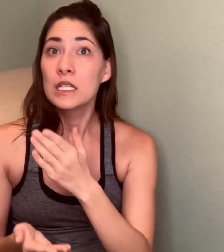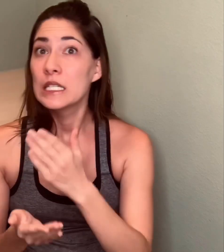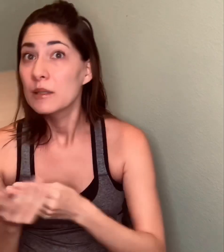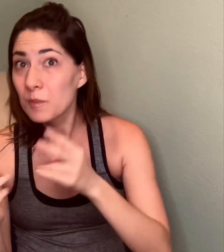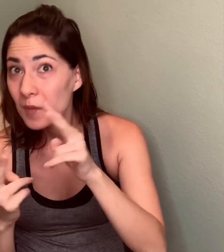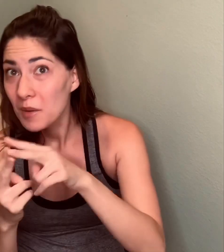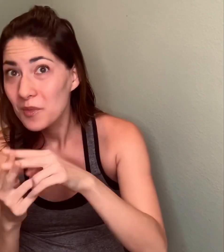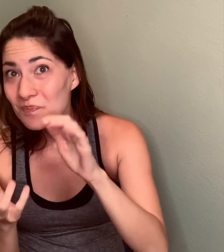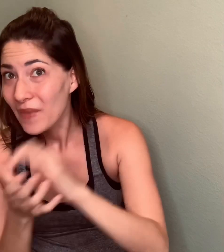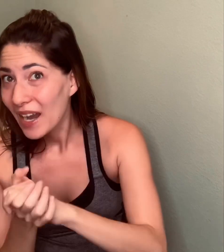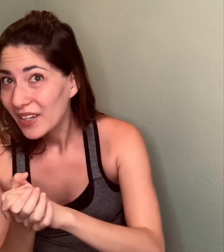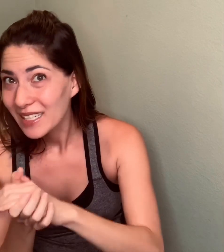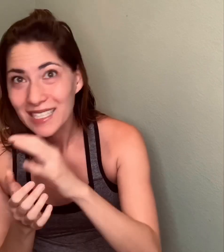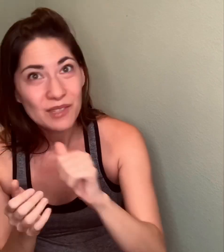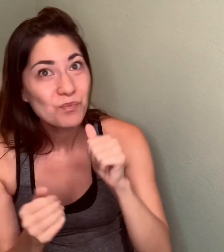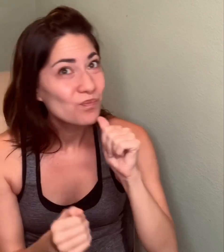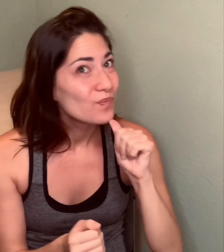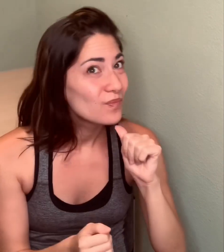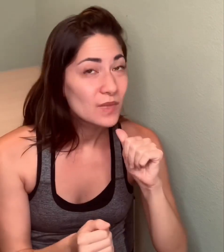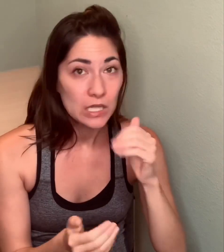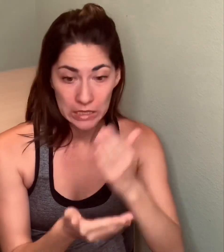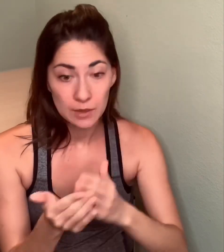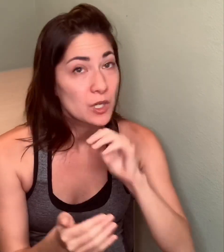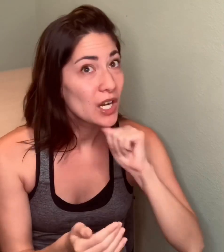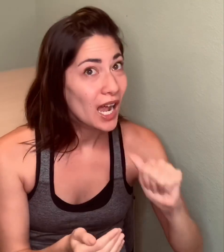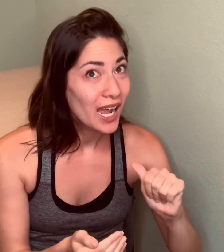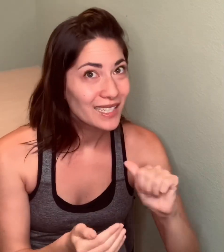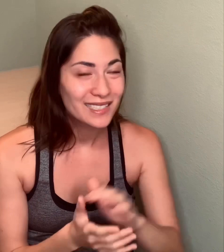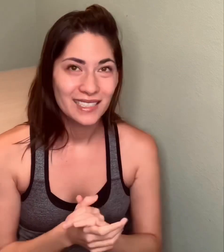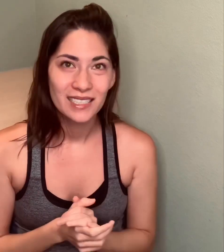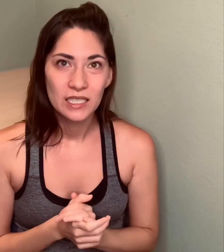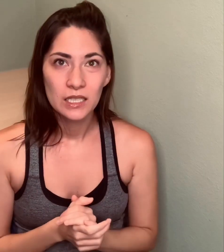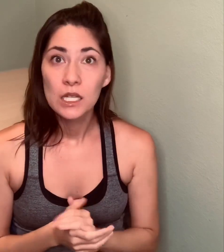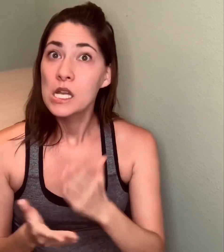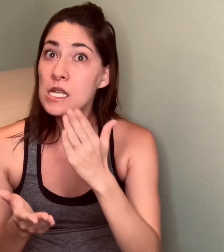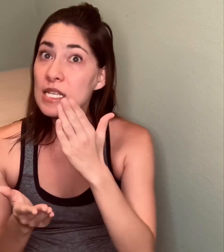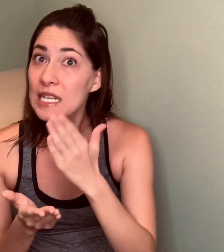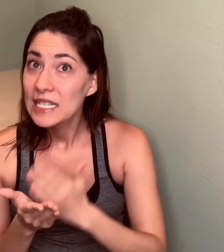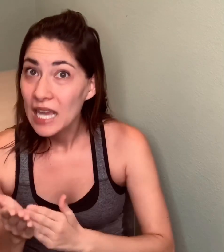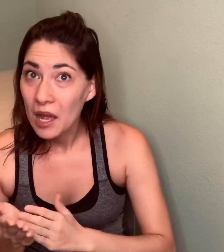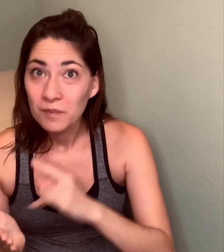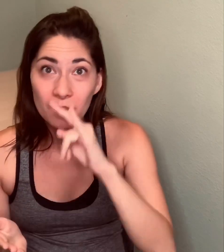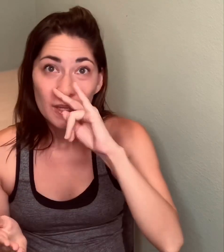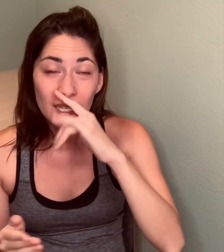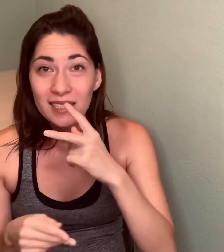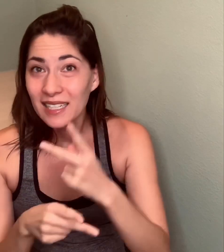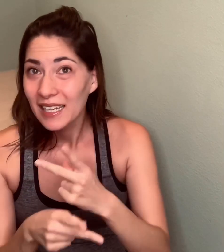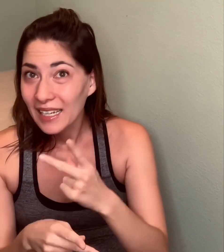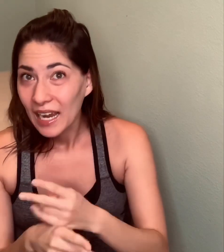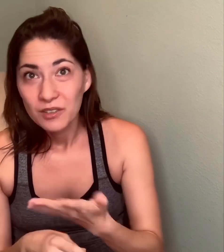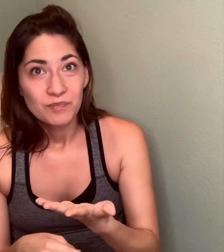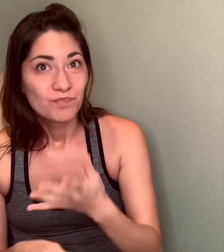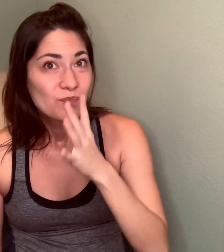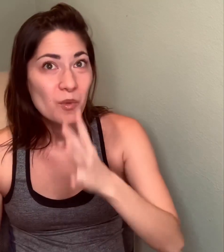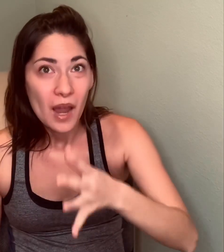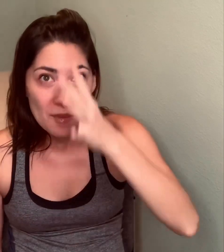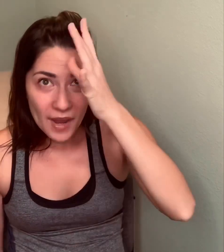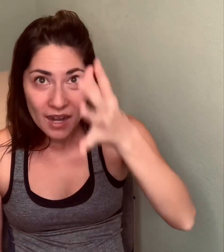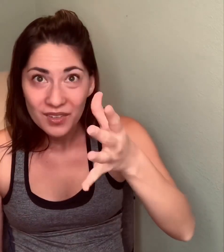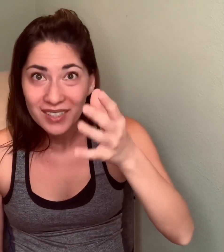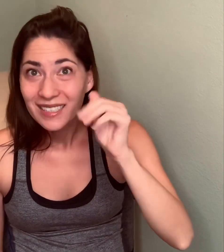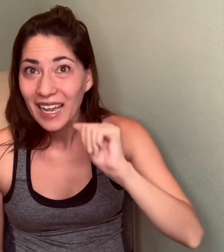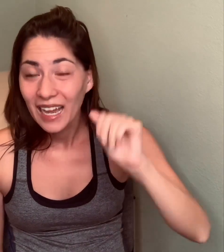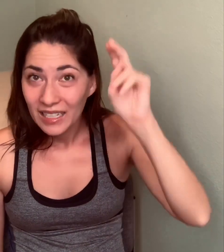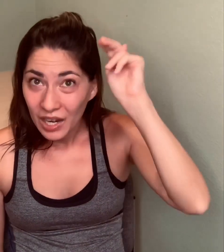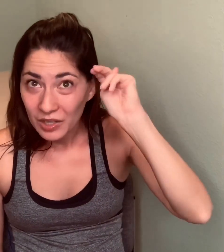married, some couples are not married. Some kids are taken care of by grandparents or aunt or uncles. Some